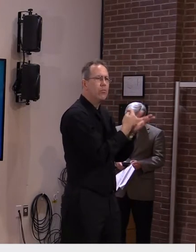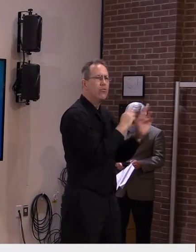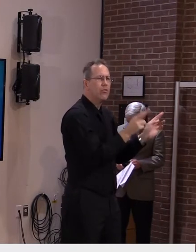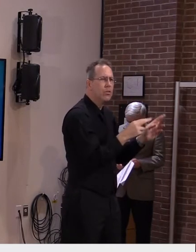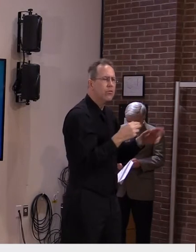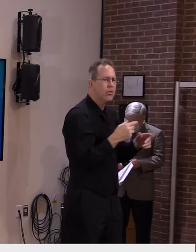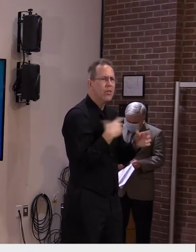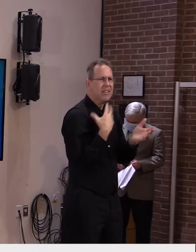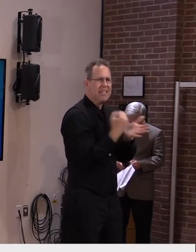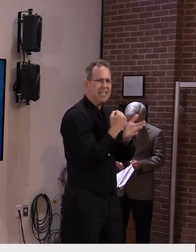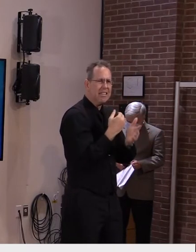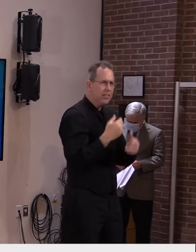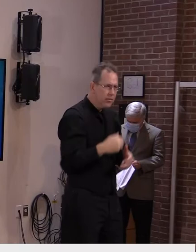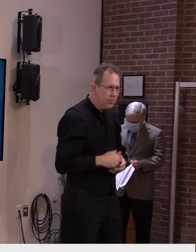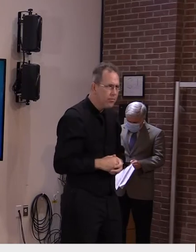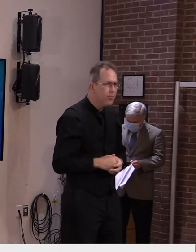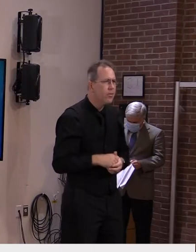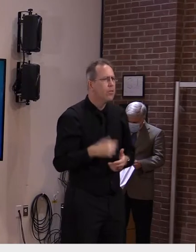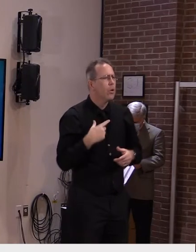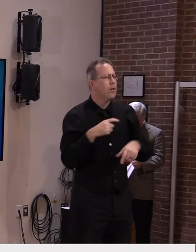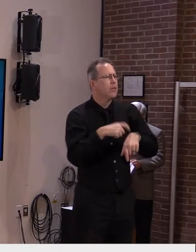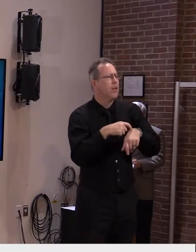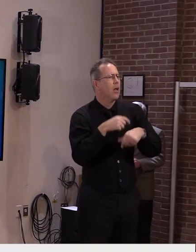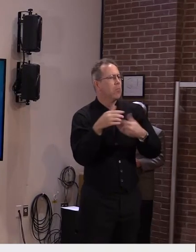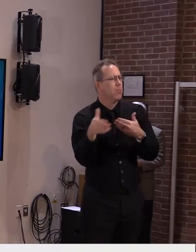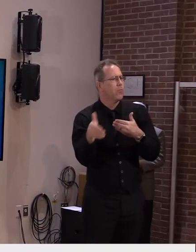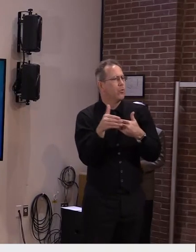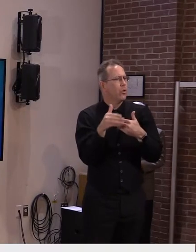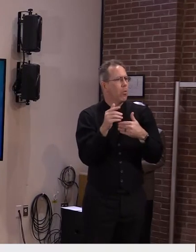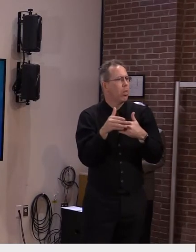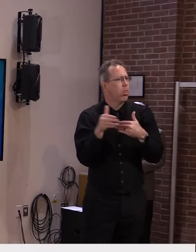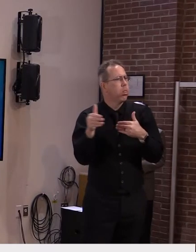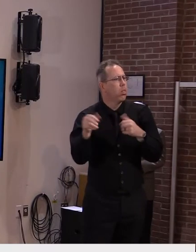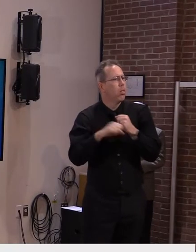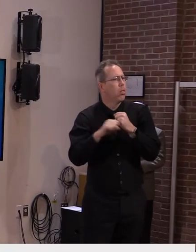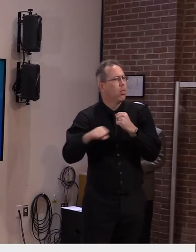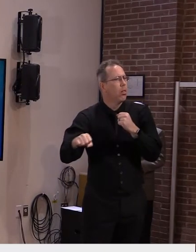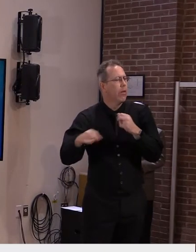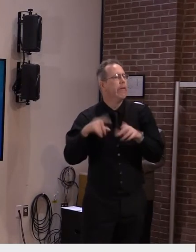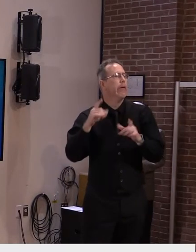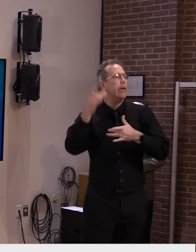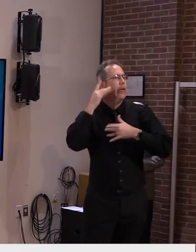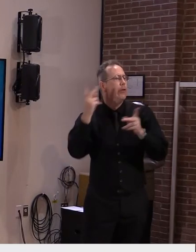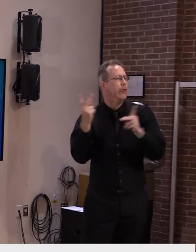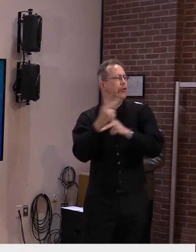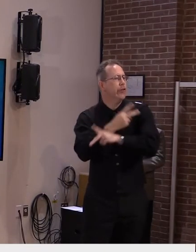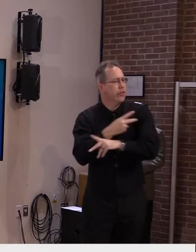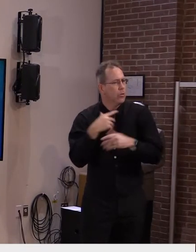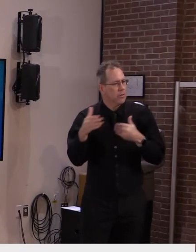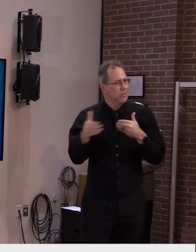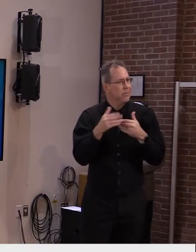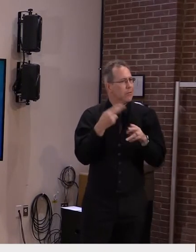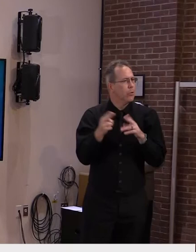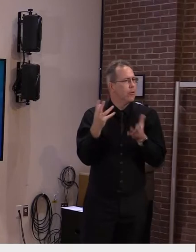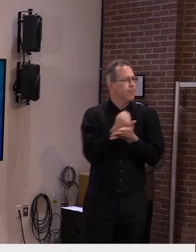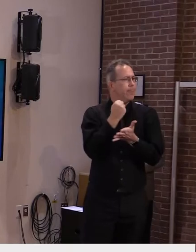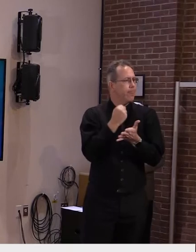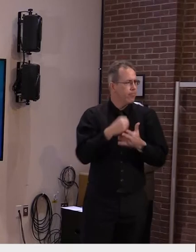them immediately, that would be beneficial. And you know, maybe we'll have to talk